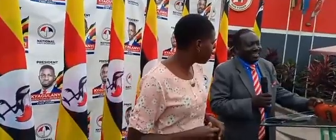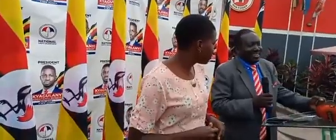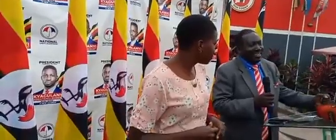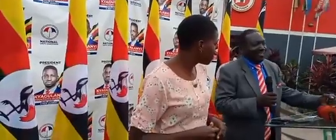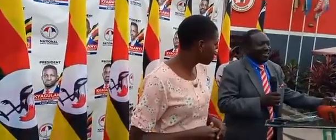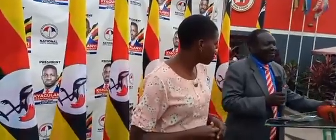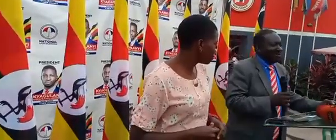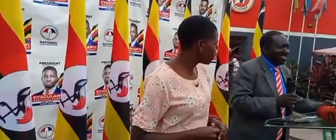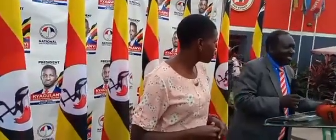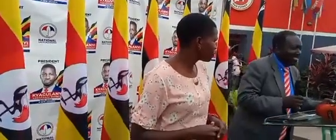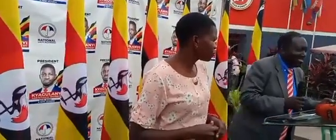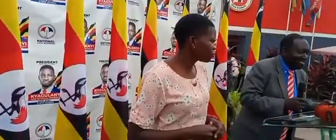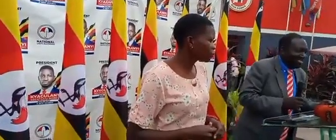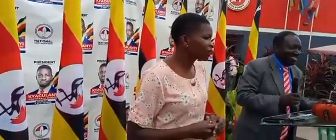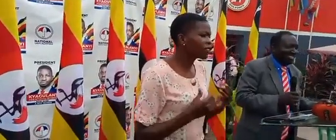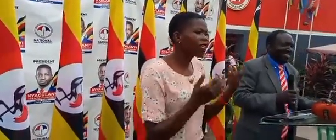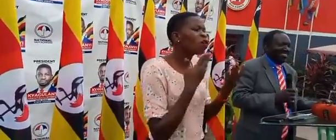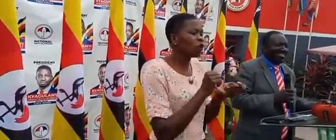Oh, I got to go.